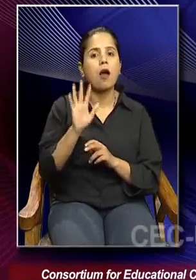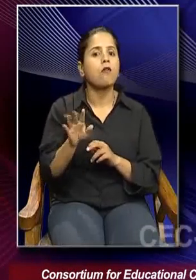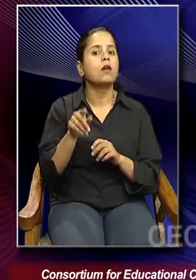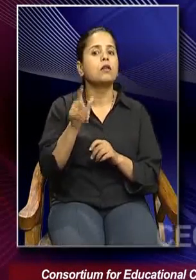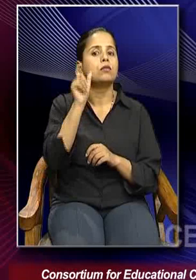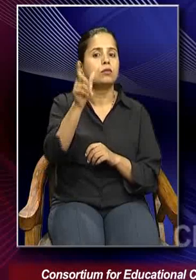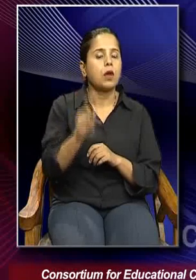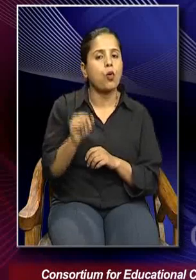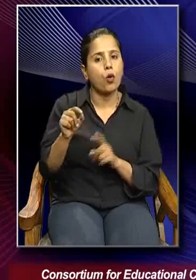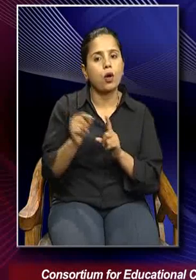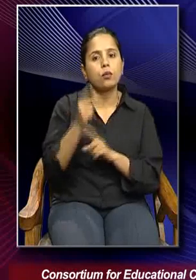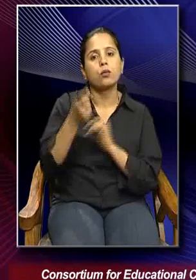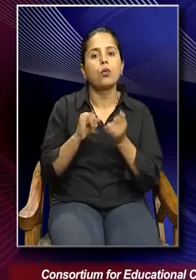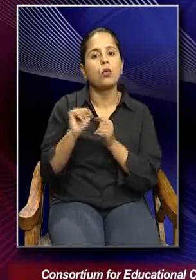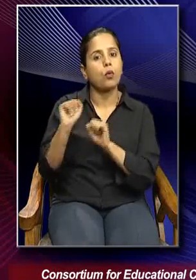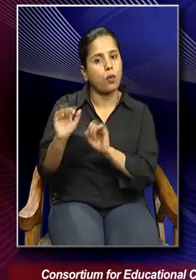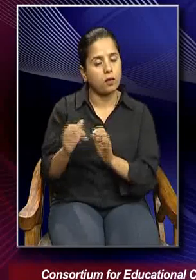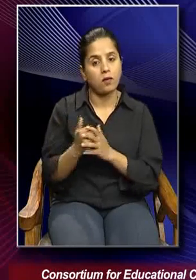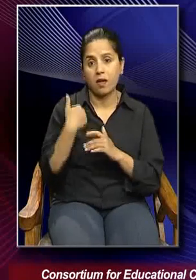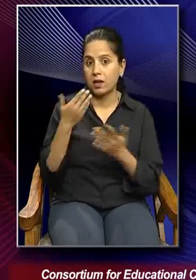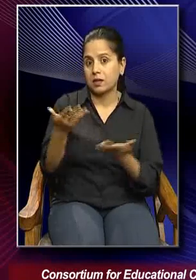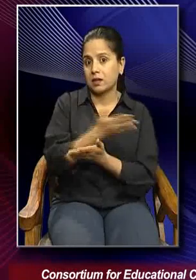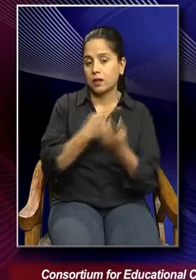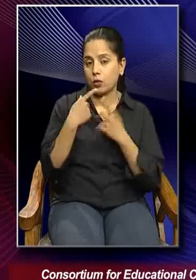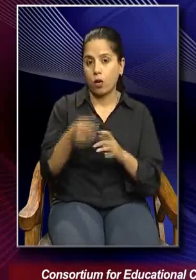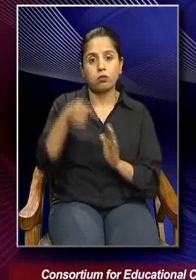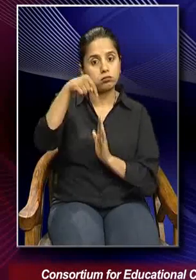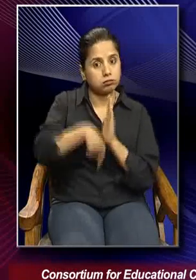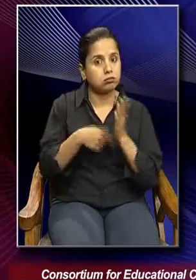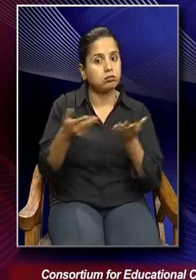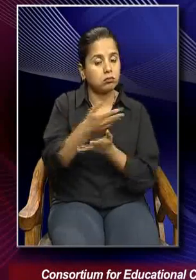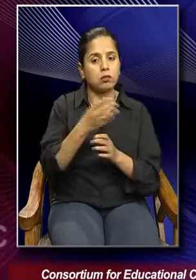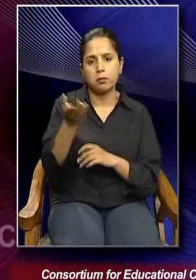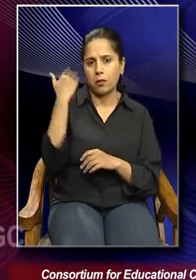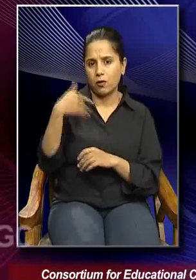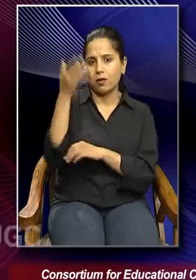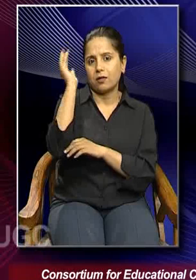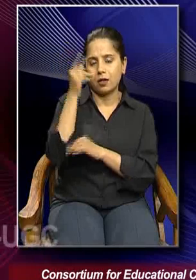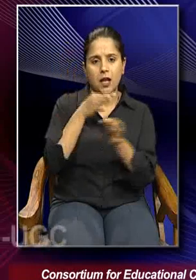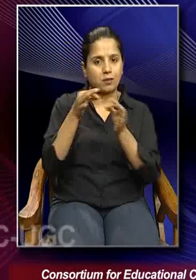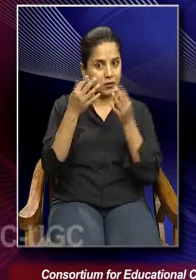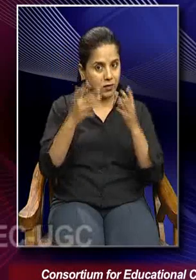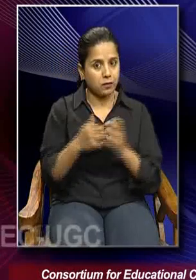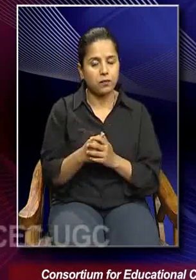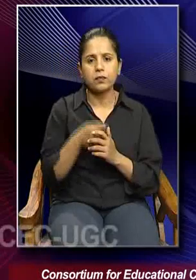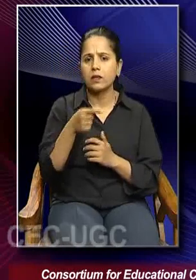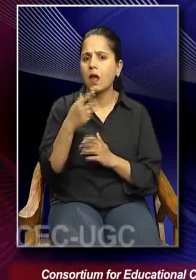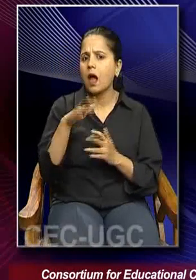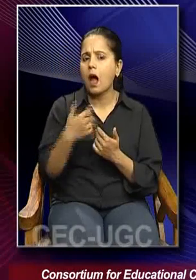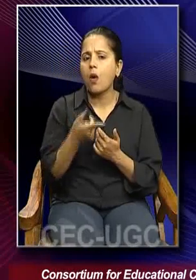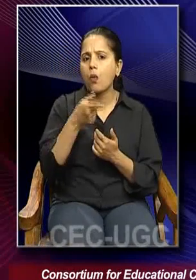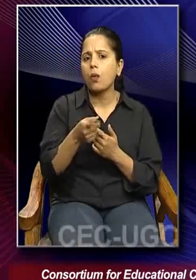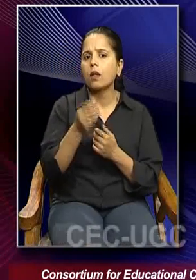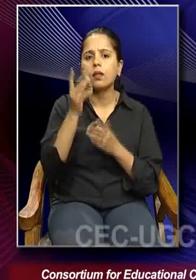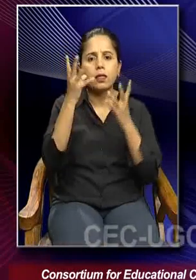of Purush. We have discussed elaborately in our previous lectures how Sāṅkhya